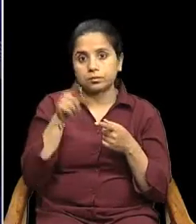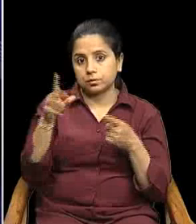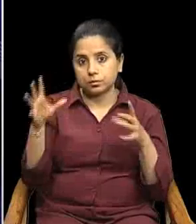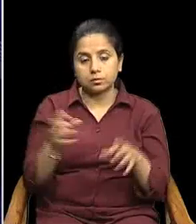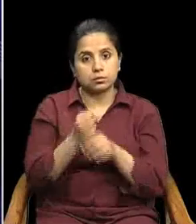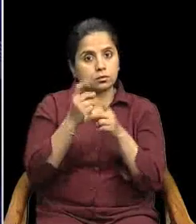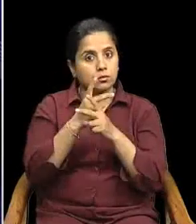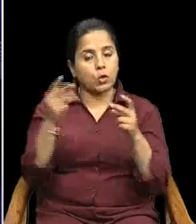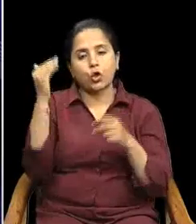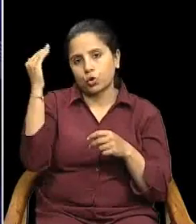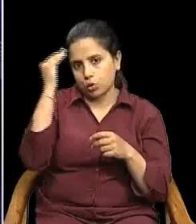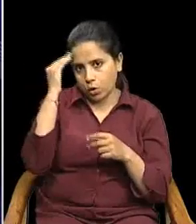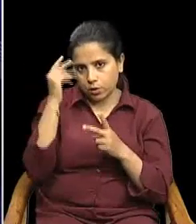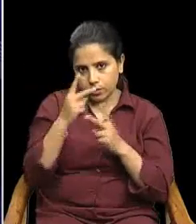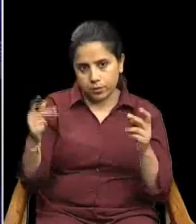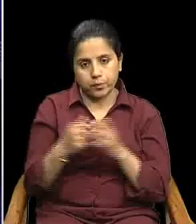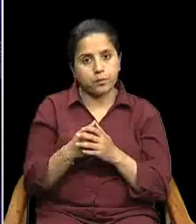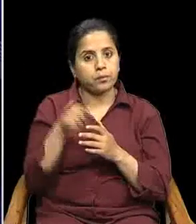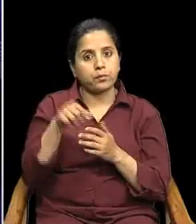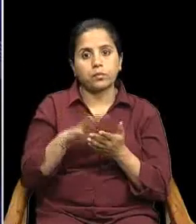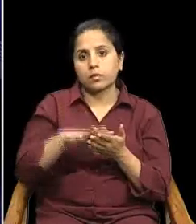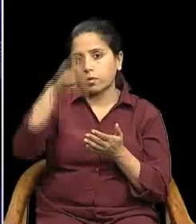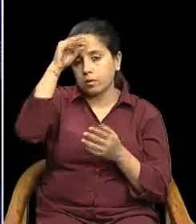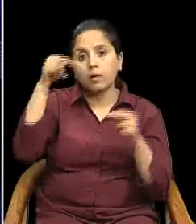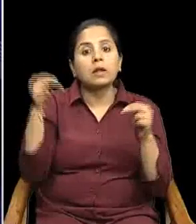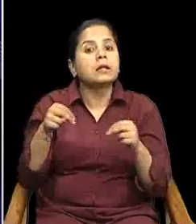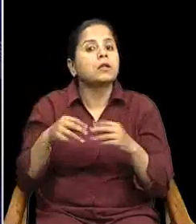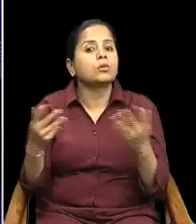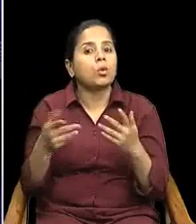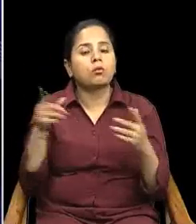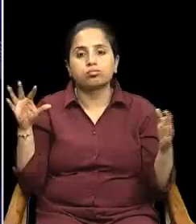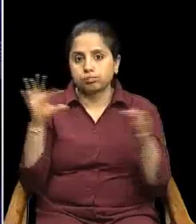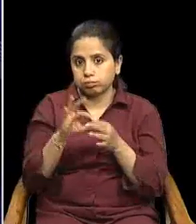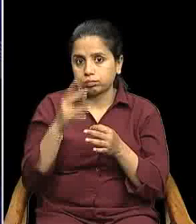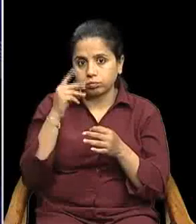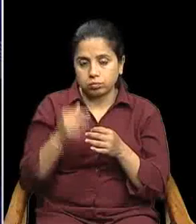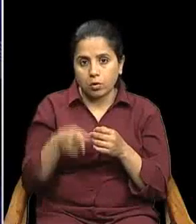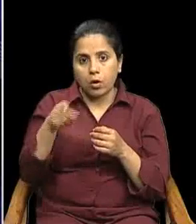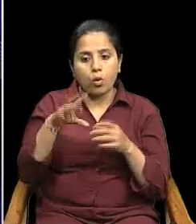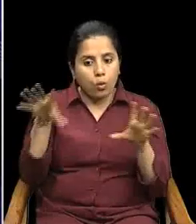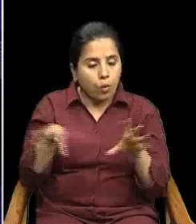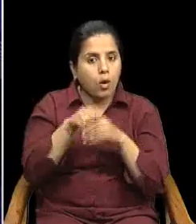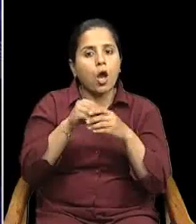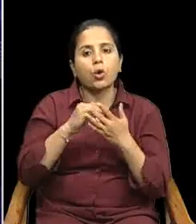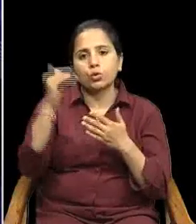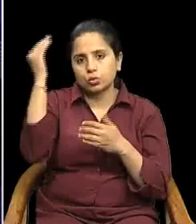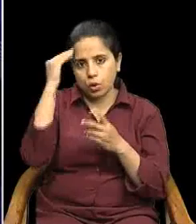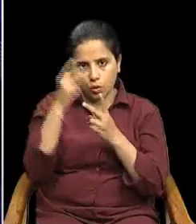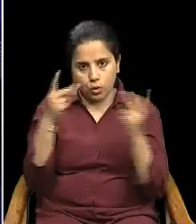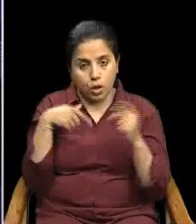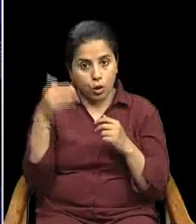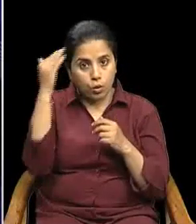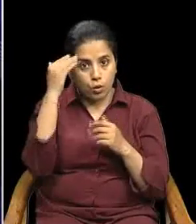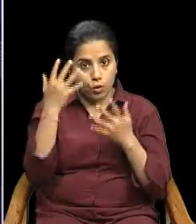comprehensive knowledge. Now, what are the learning needs associated with the comprehensive knowledge? To know